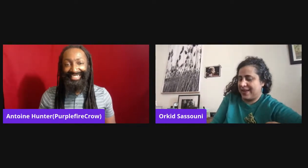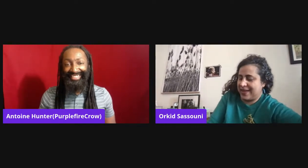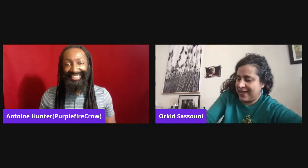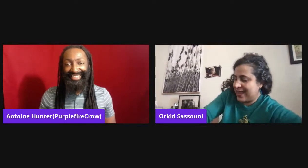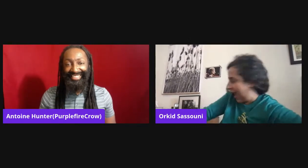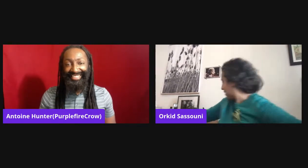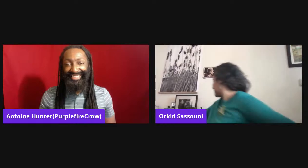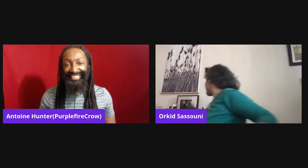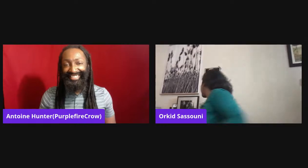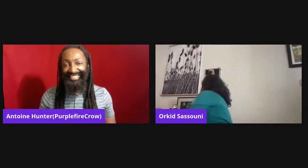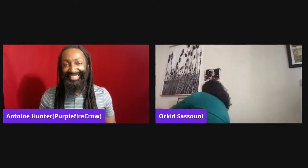grab it and show you.